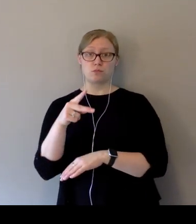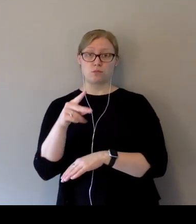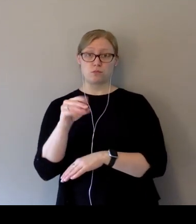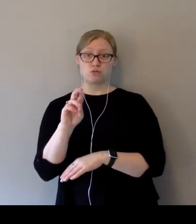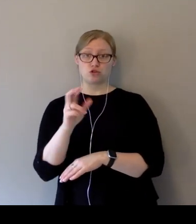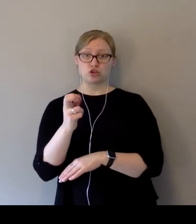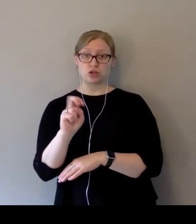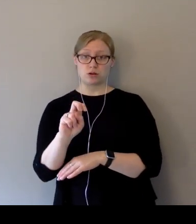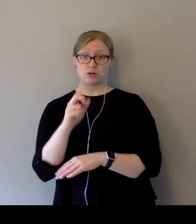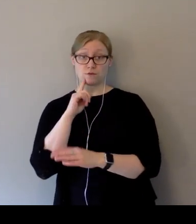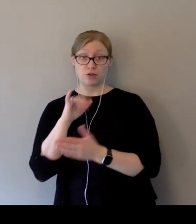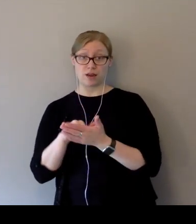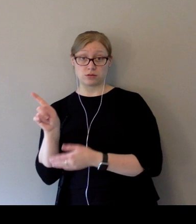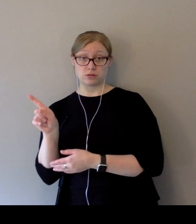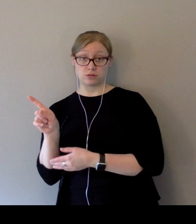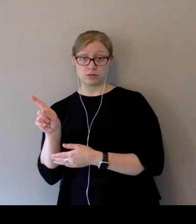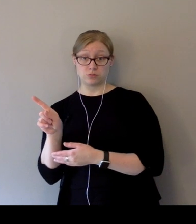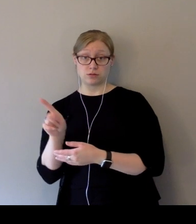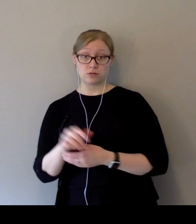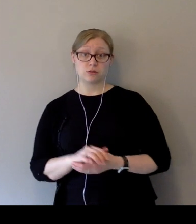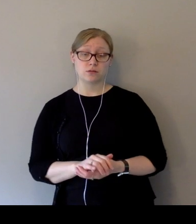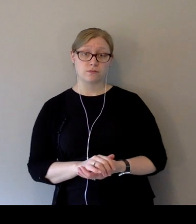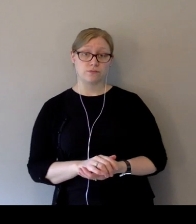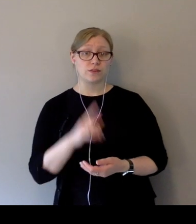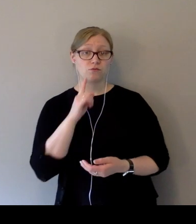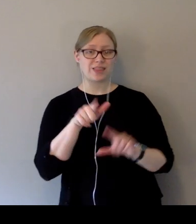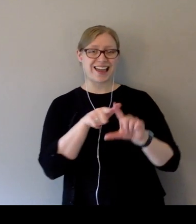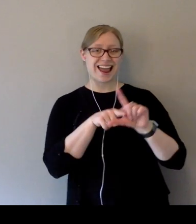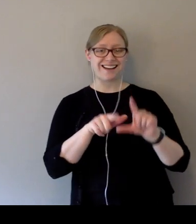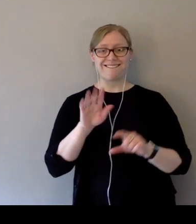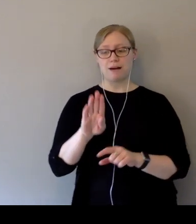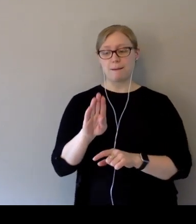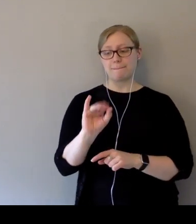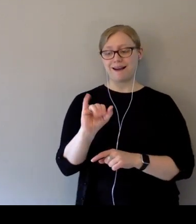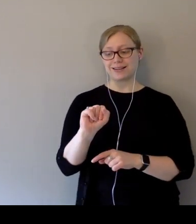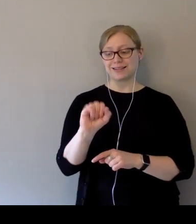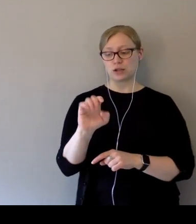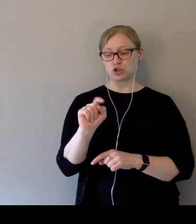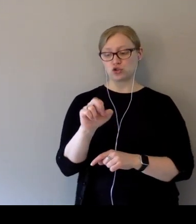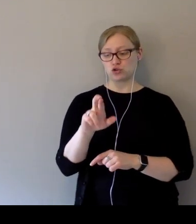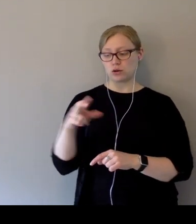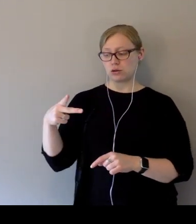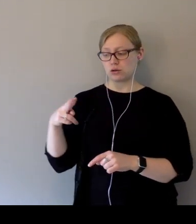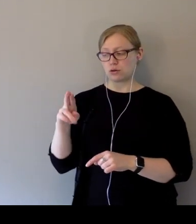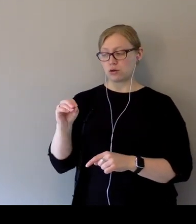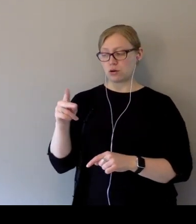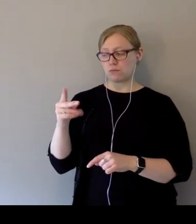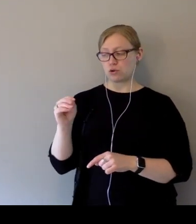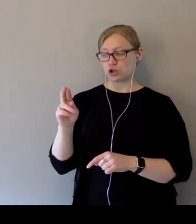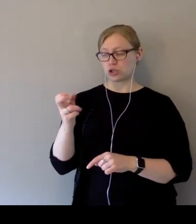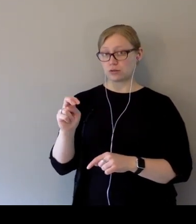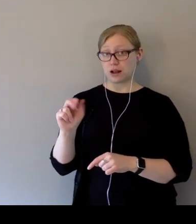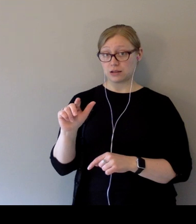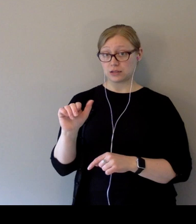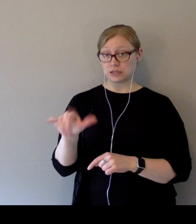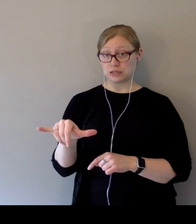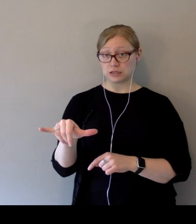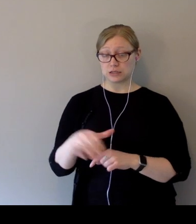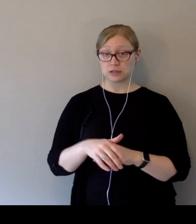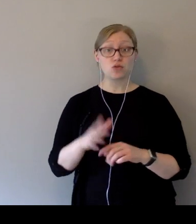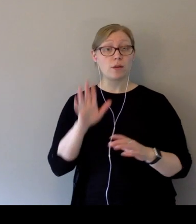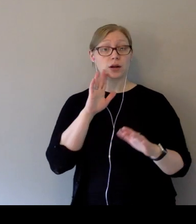this angle bisector proportionality. So I'm going to draw a different triangle, and then I'm going to let